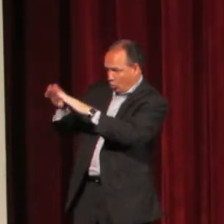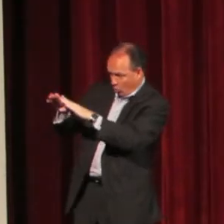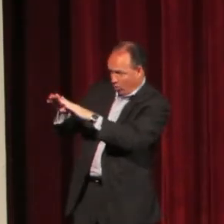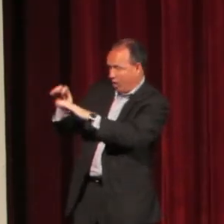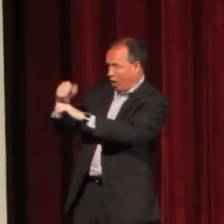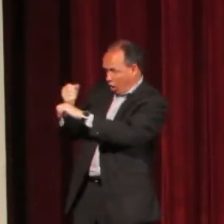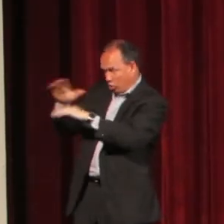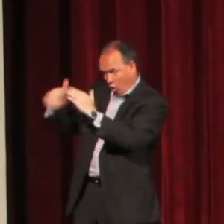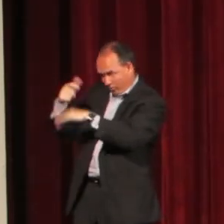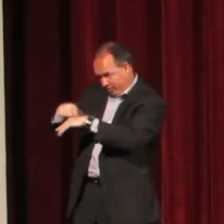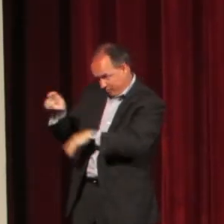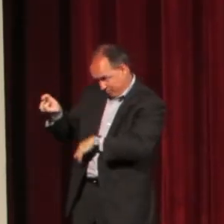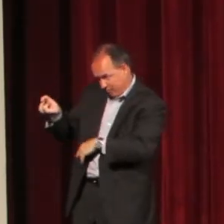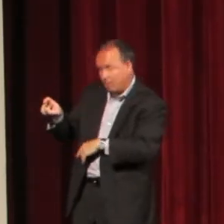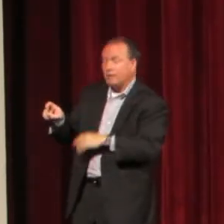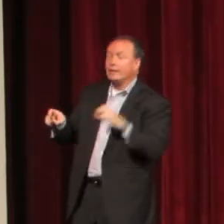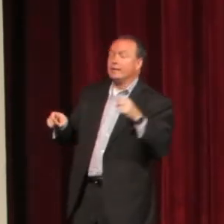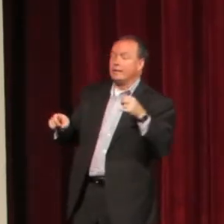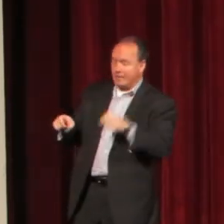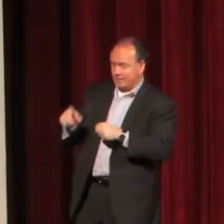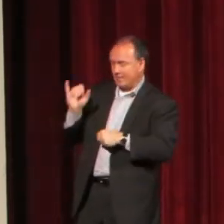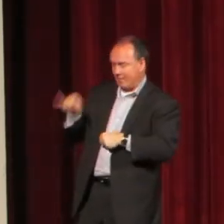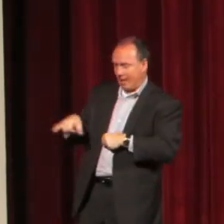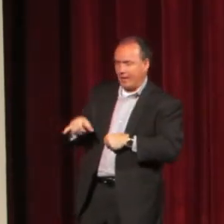locked at all times? Yes,